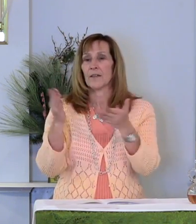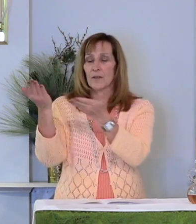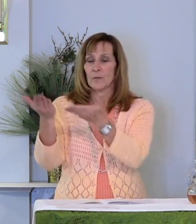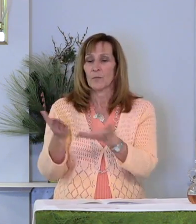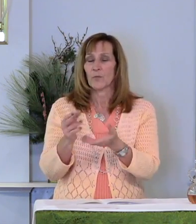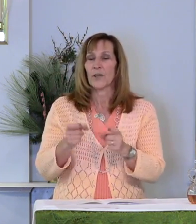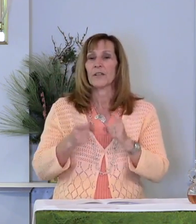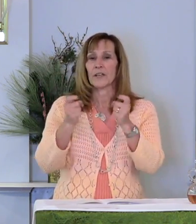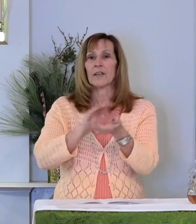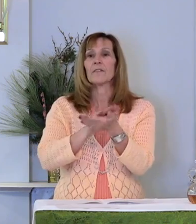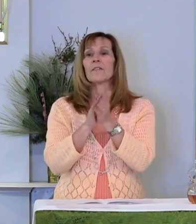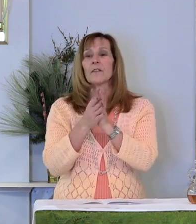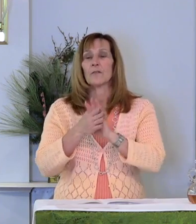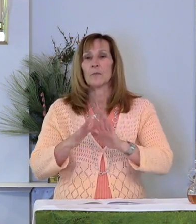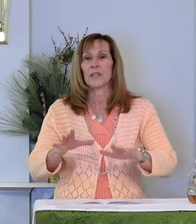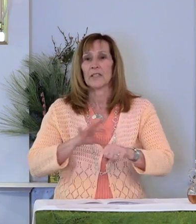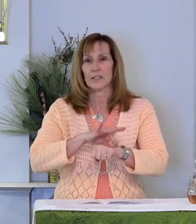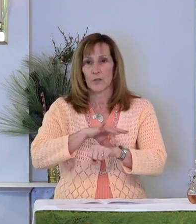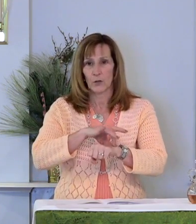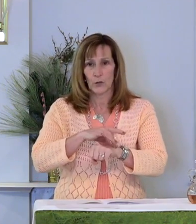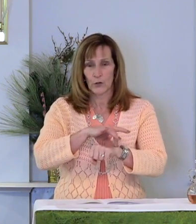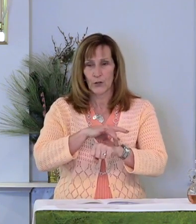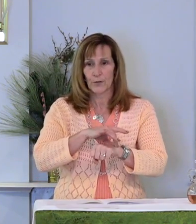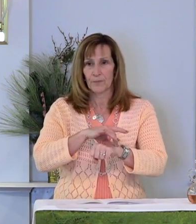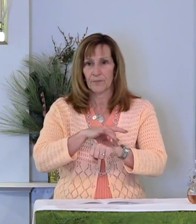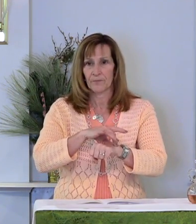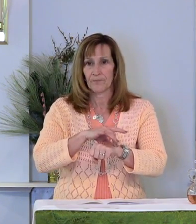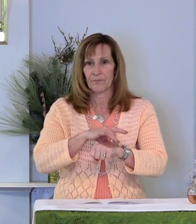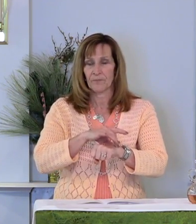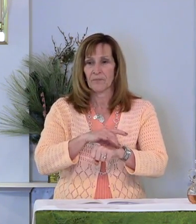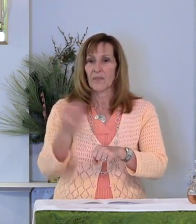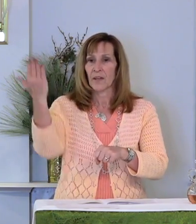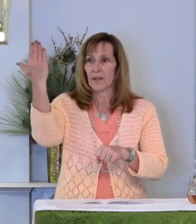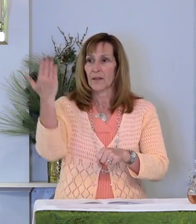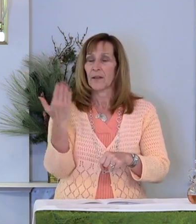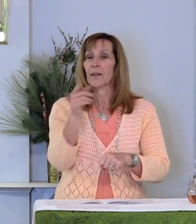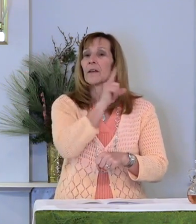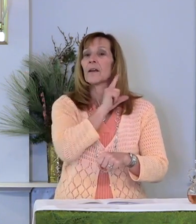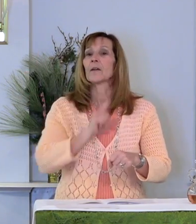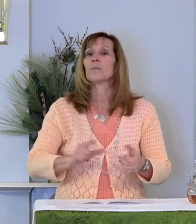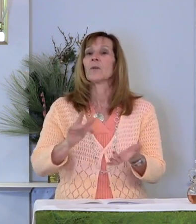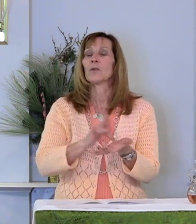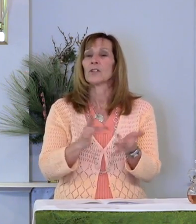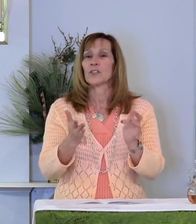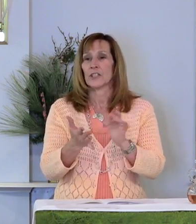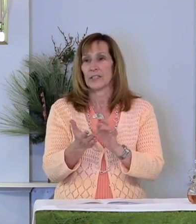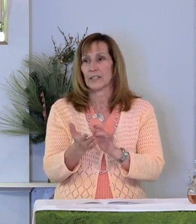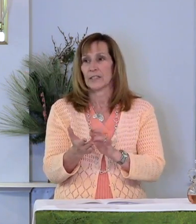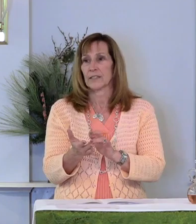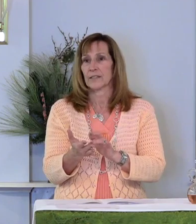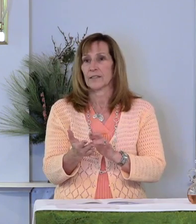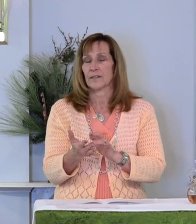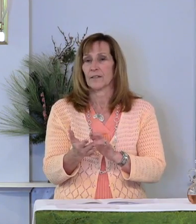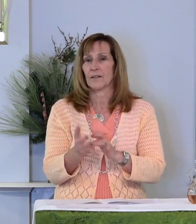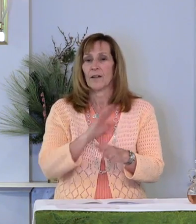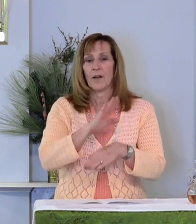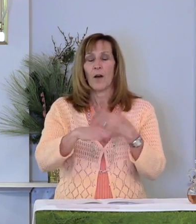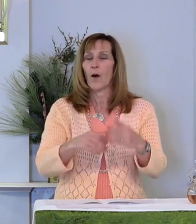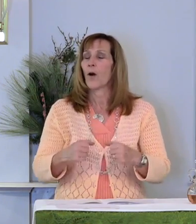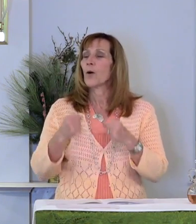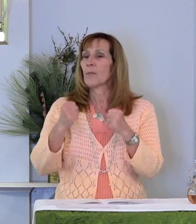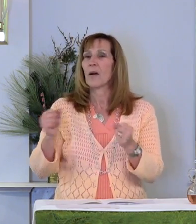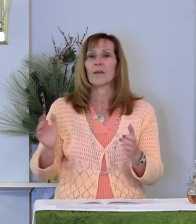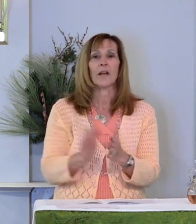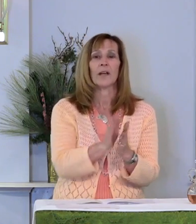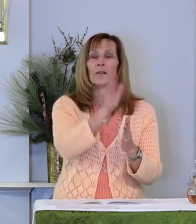Bring the gift of peace on earth. Come Lord Jesus. All power